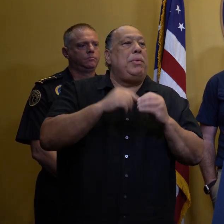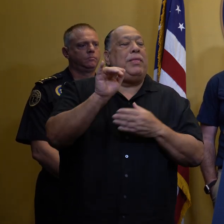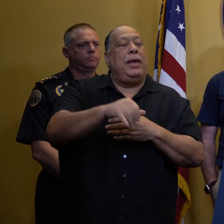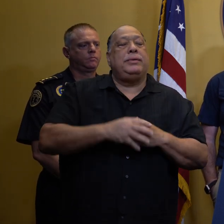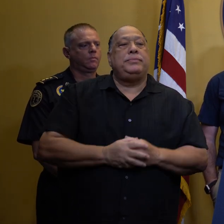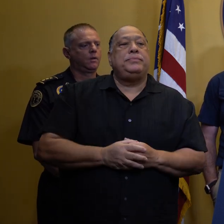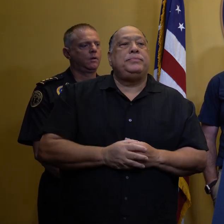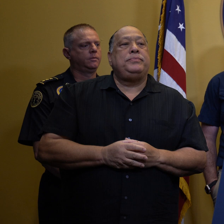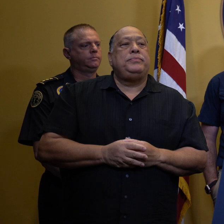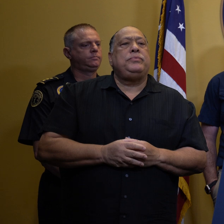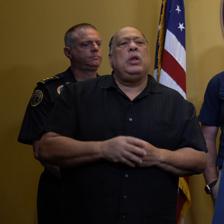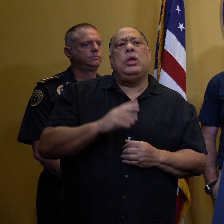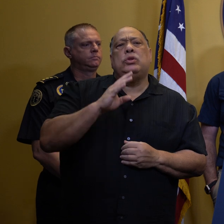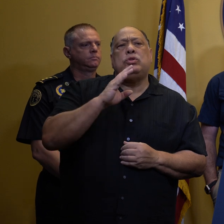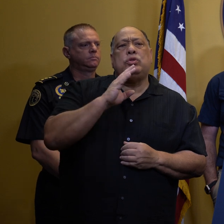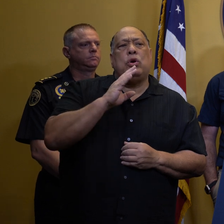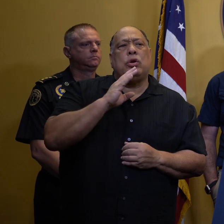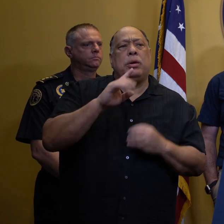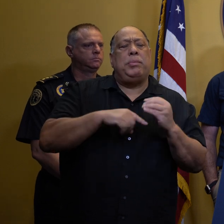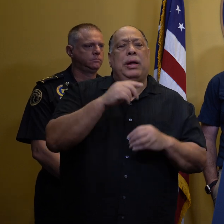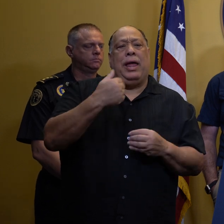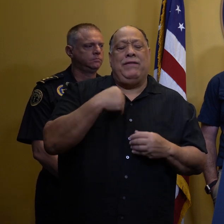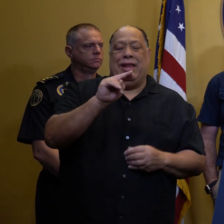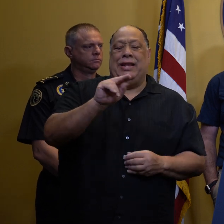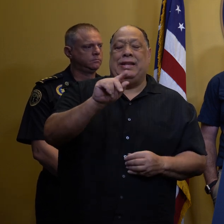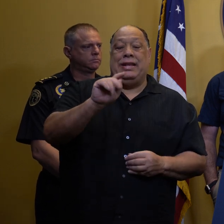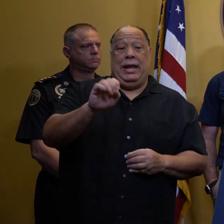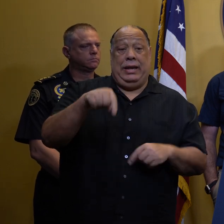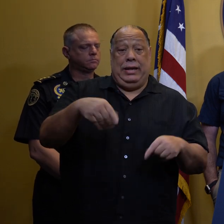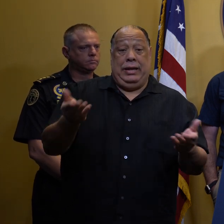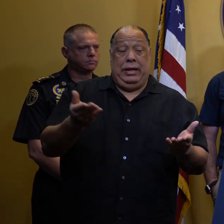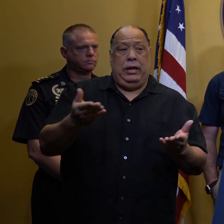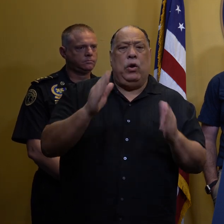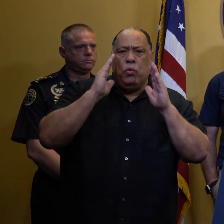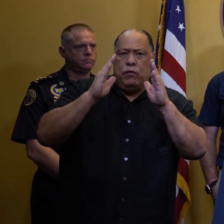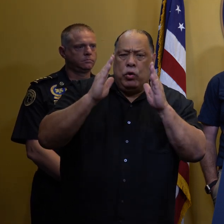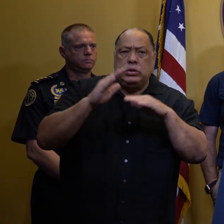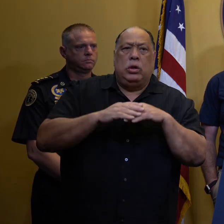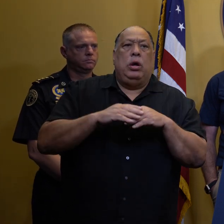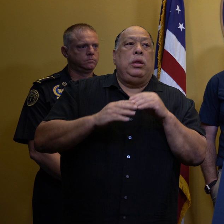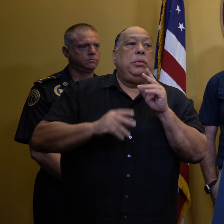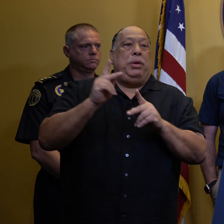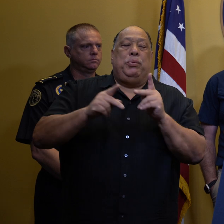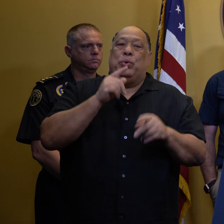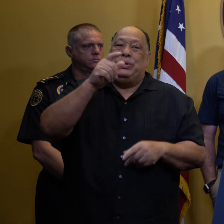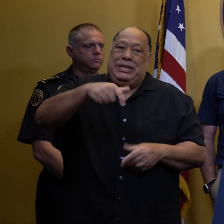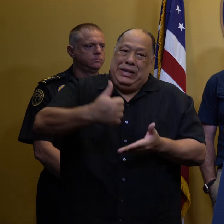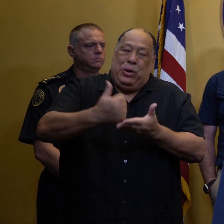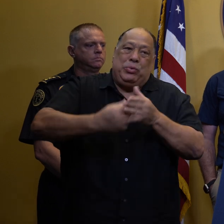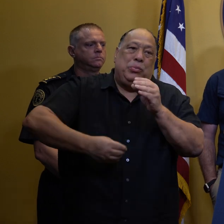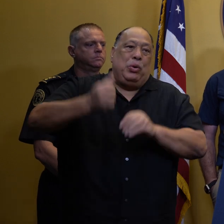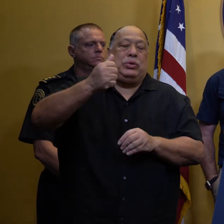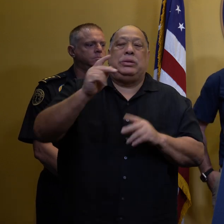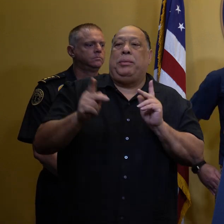I also talked about having Nate here because we will be talking about how we are focusing on our most vulnerable people in our city, those